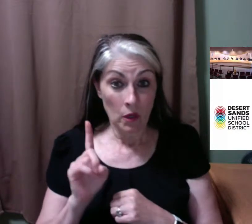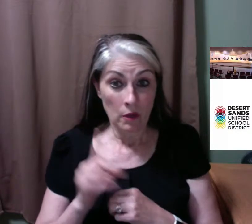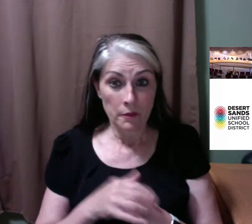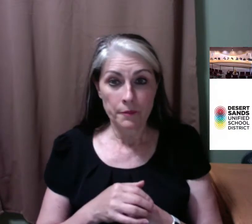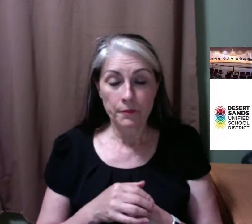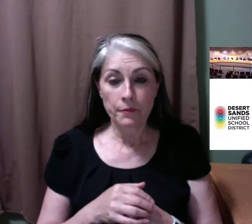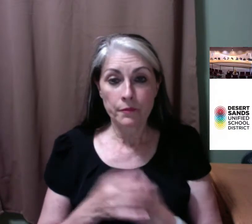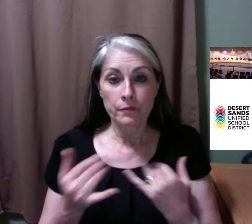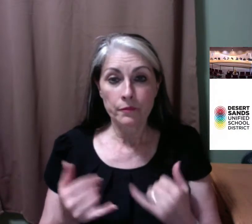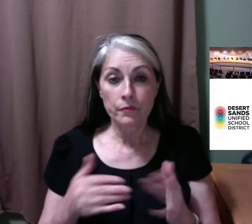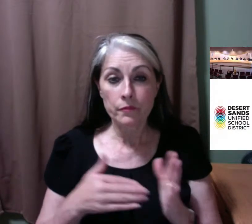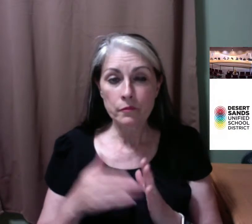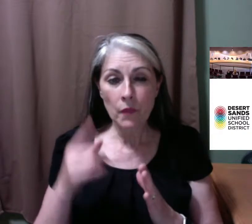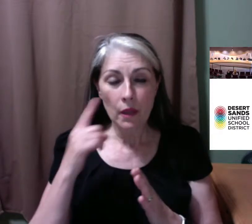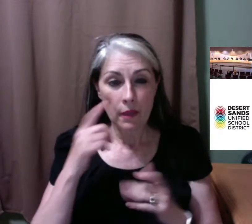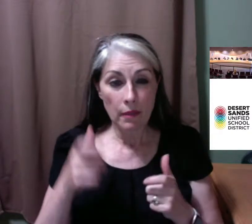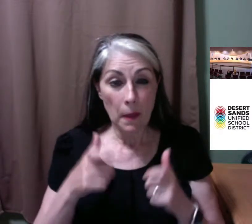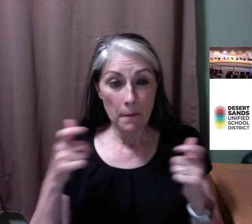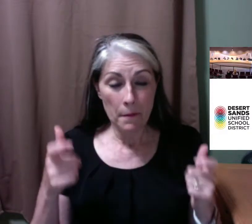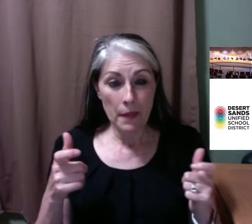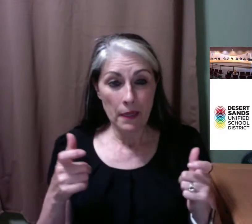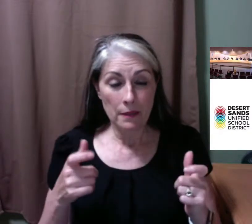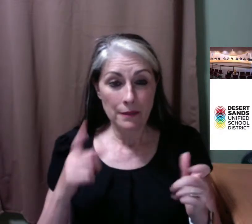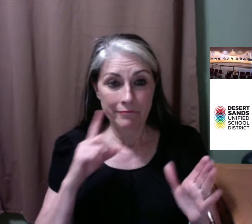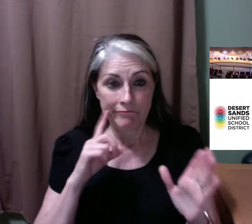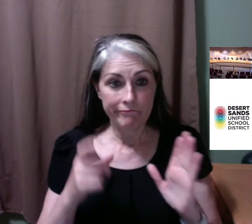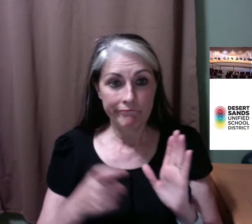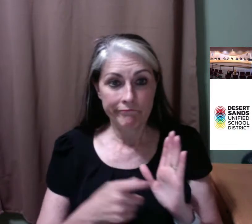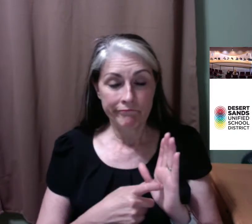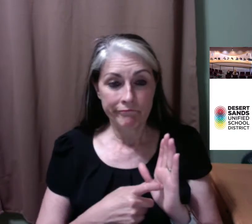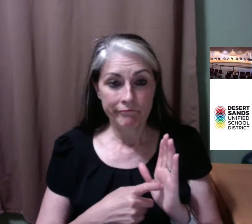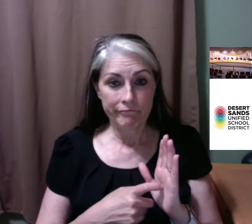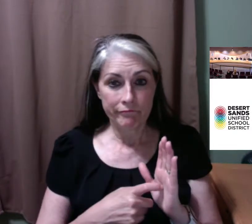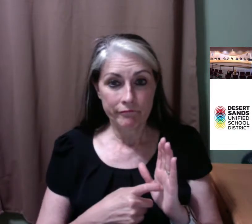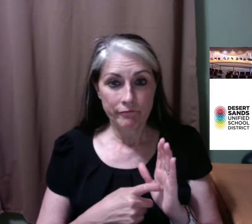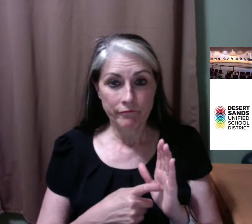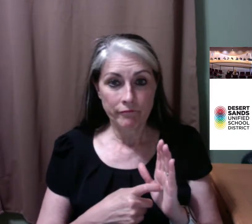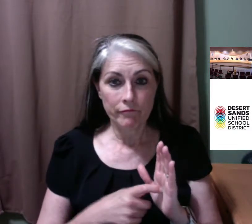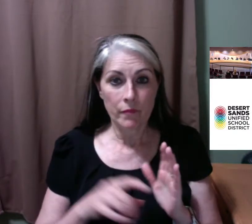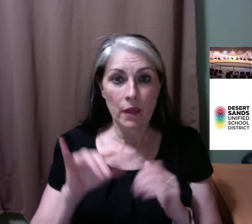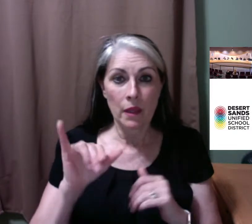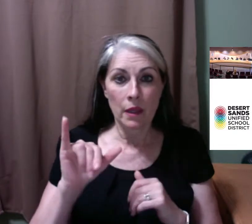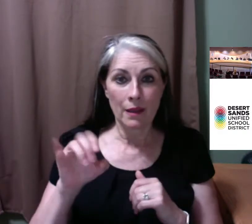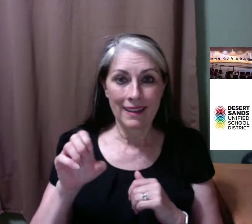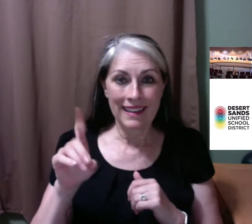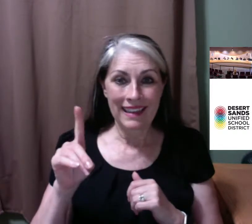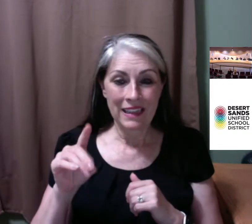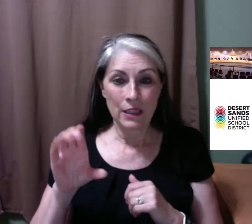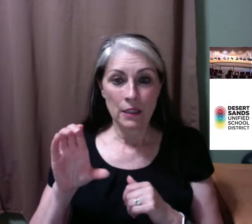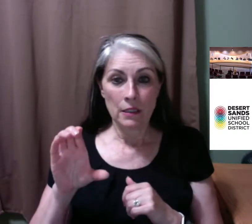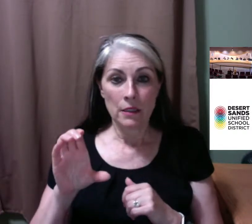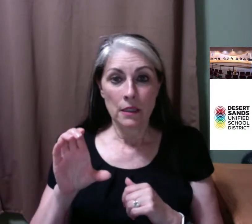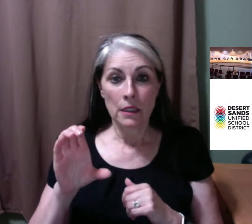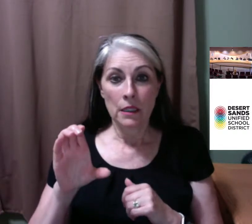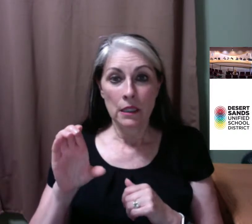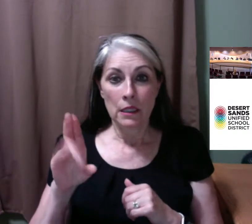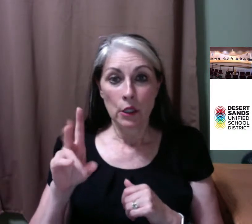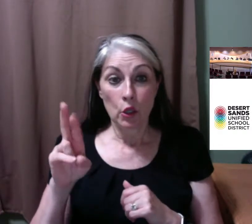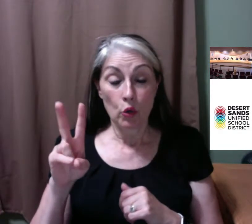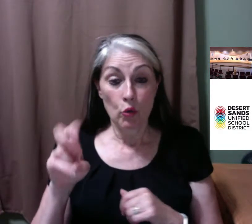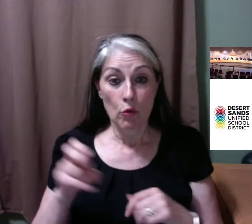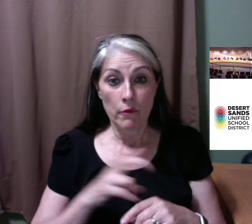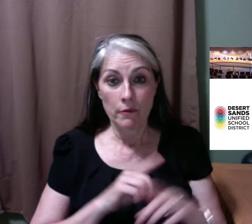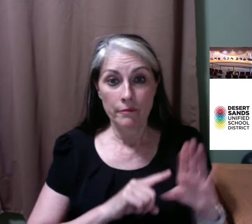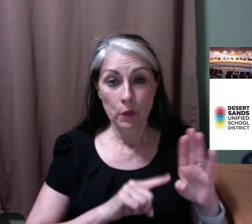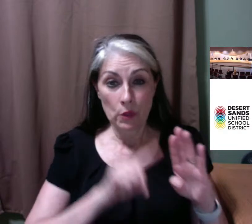And often thought to be the biggest indicator of a recession is the inversion of the yield curve. So it's where short-term treasuries,